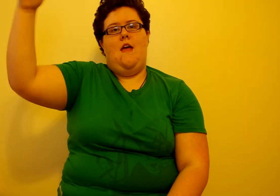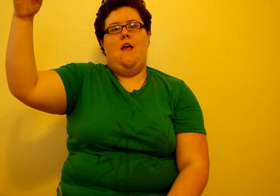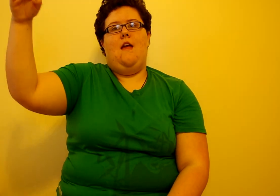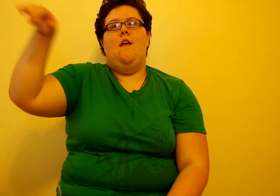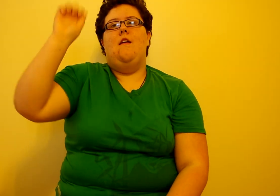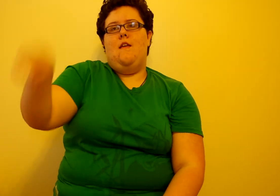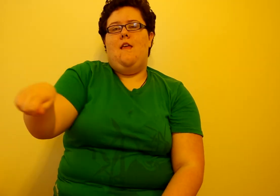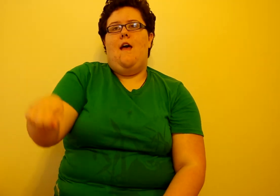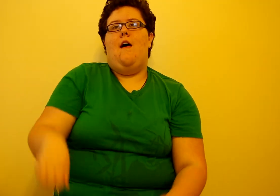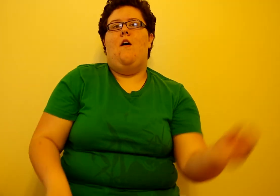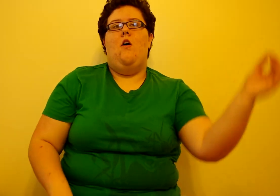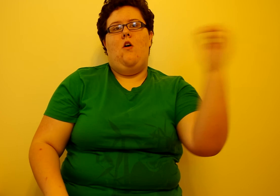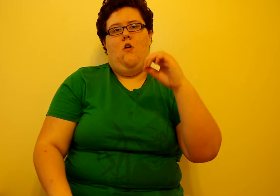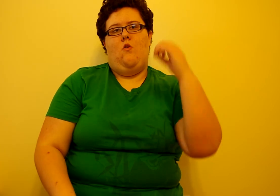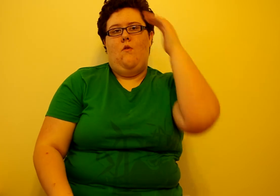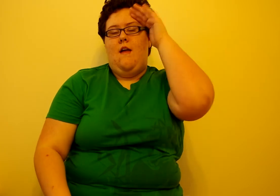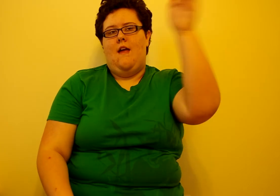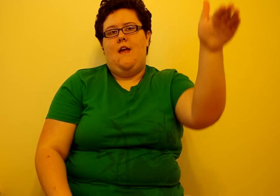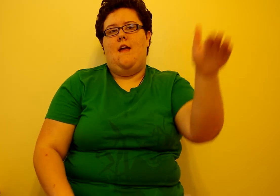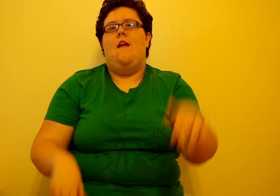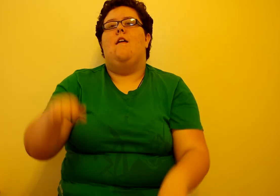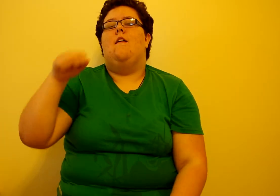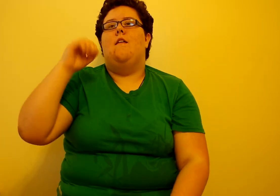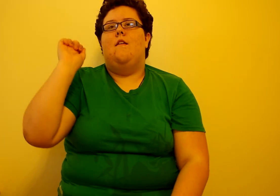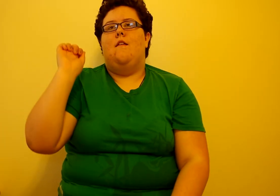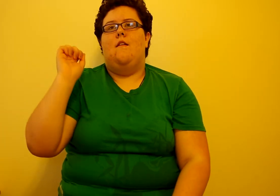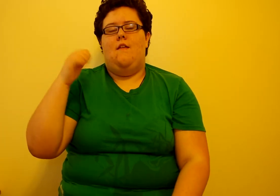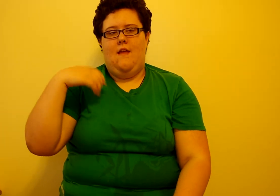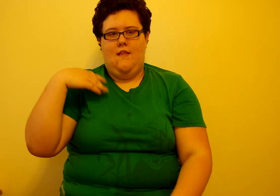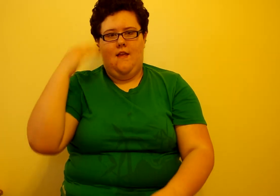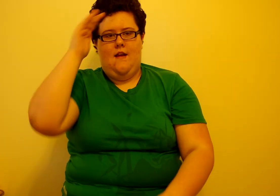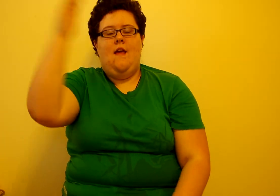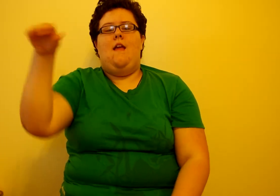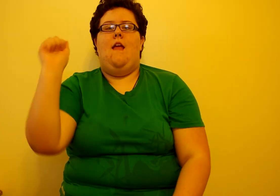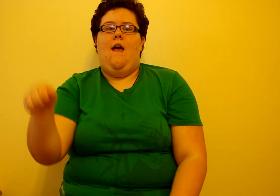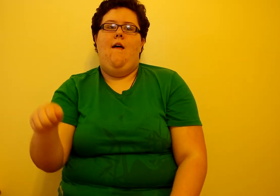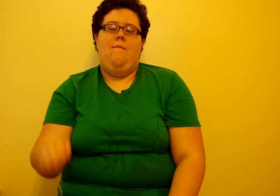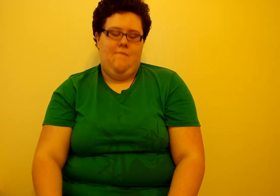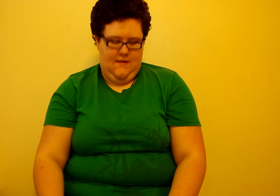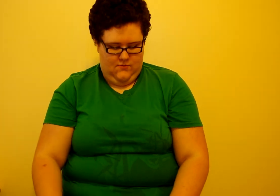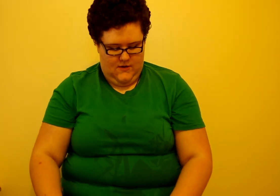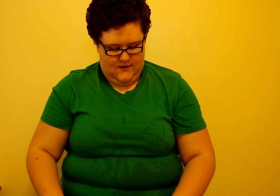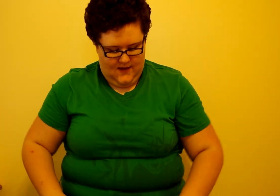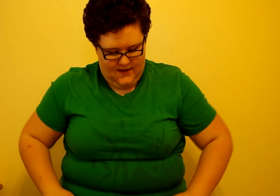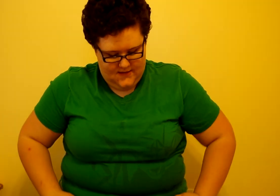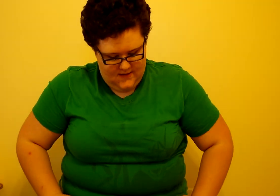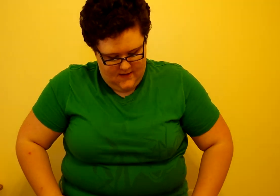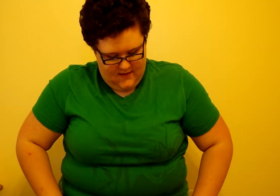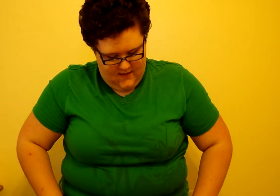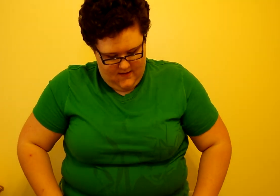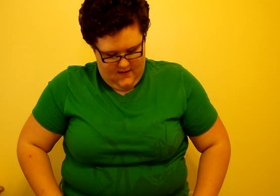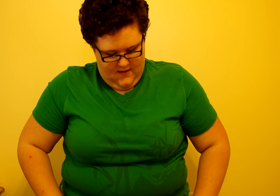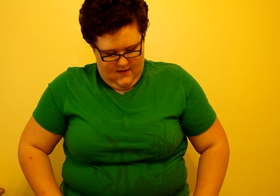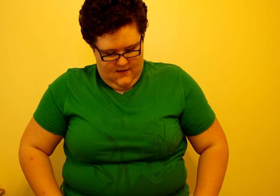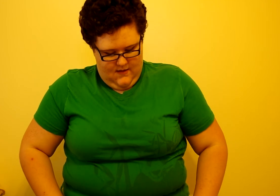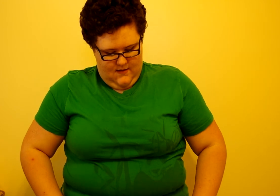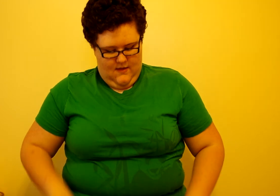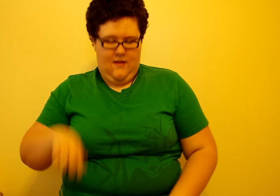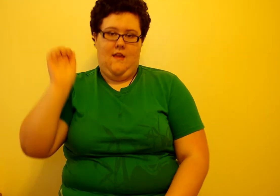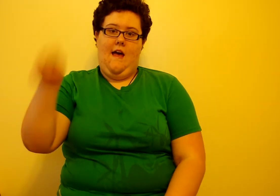hey, yeah, oh, hey, and then hey, yeah, is what it says. The yeah